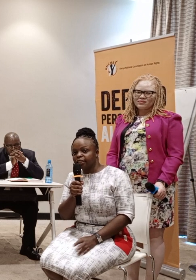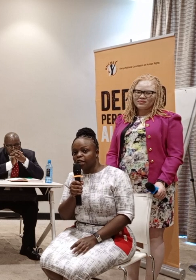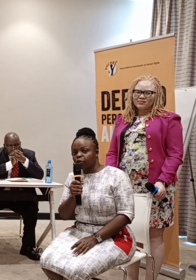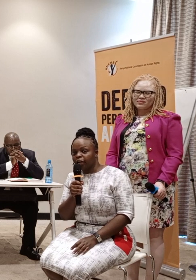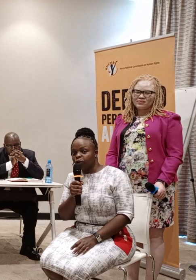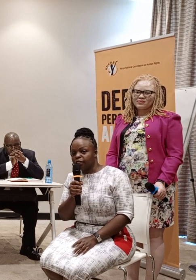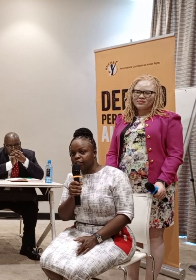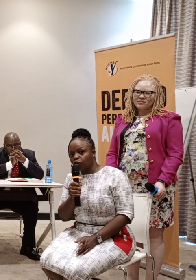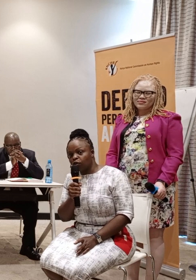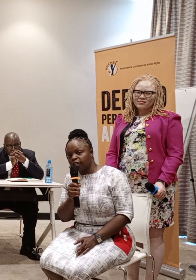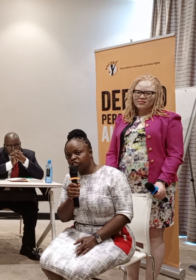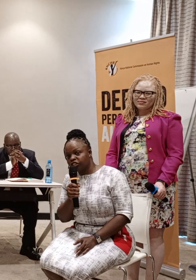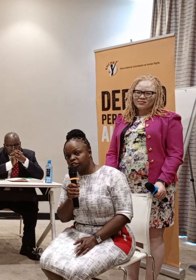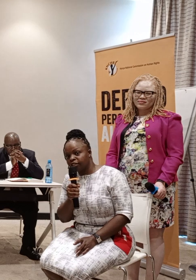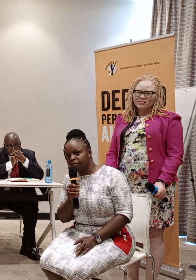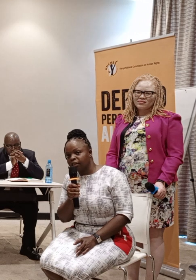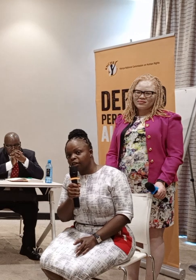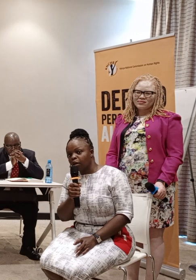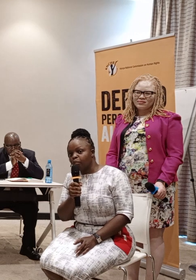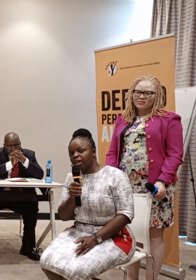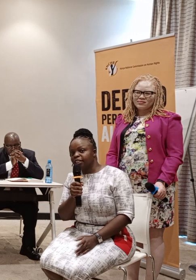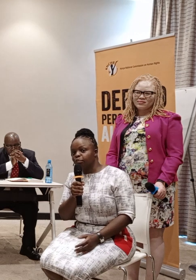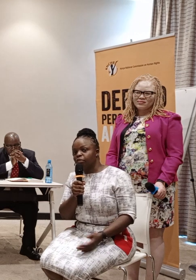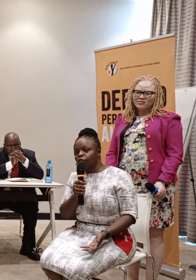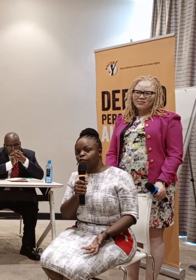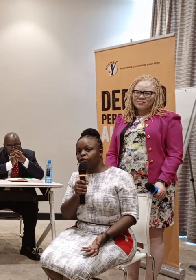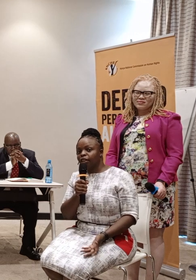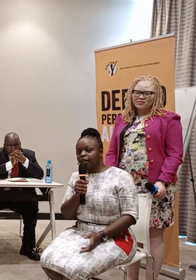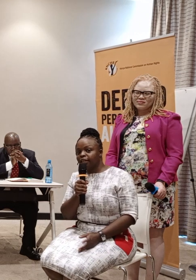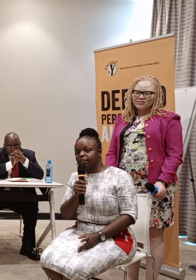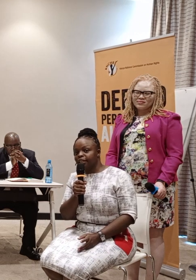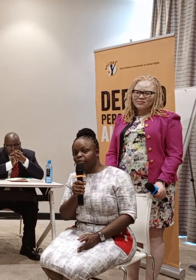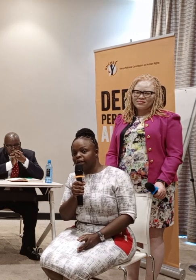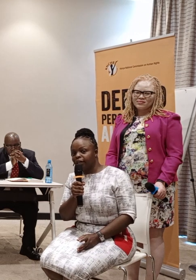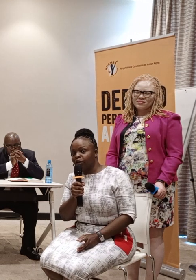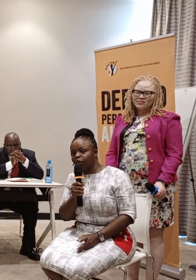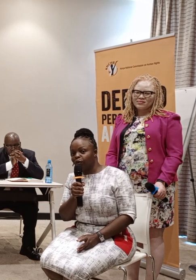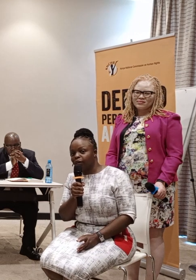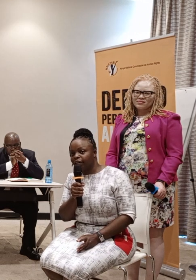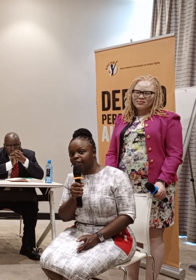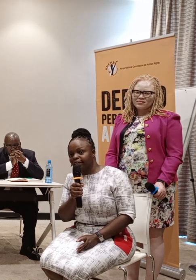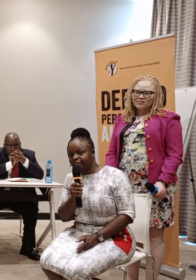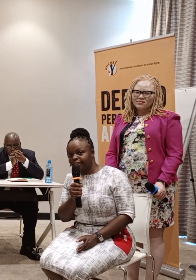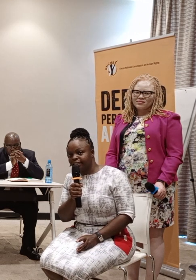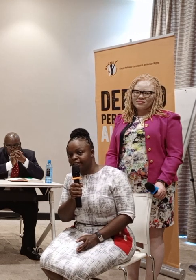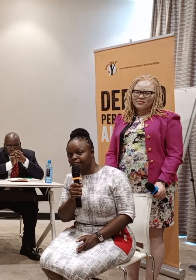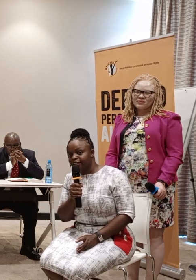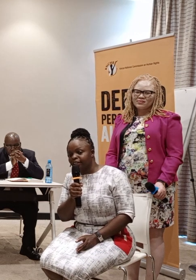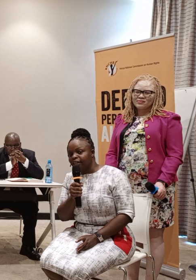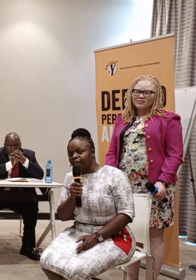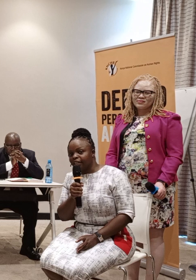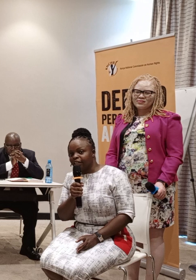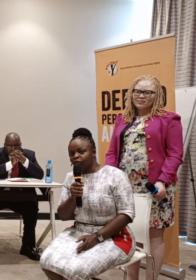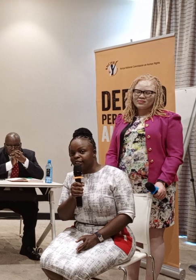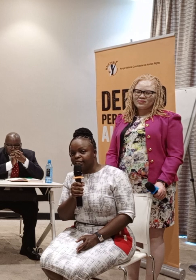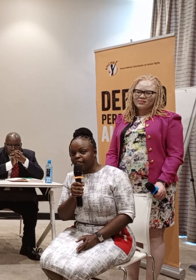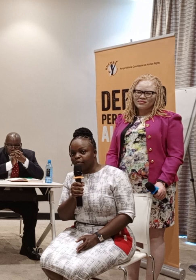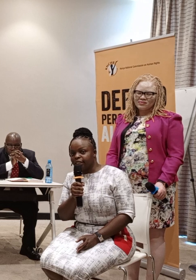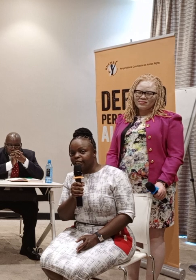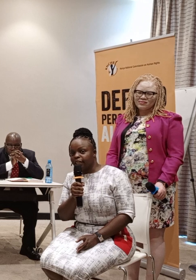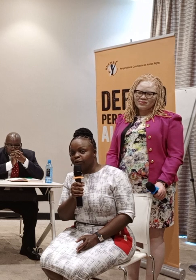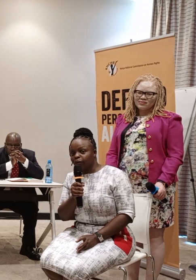Even the time when I was in college, but before that, in my lower age, I did not